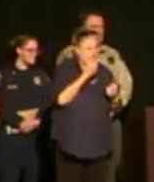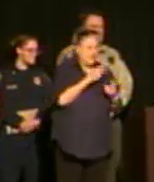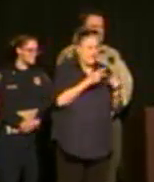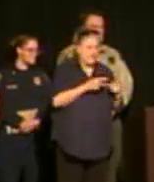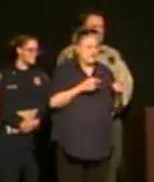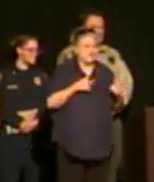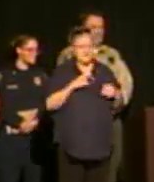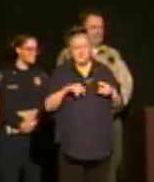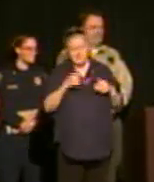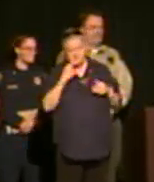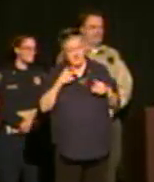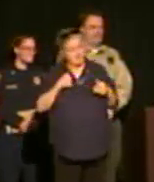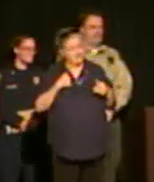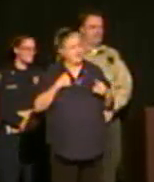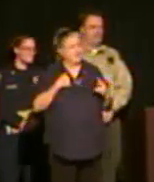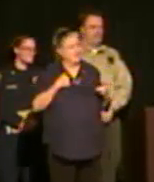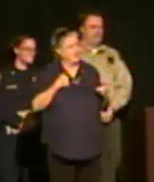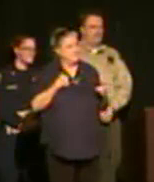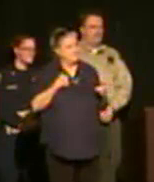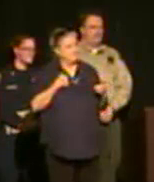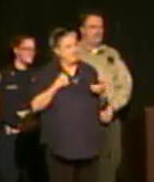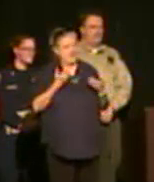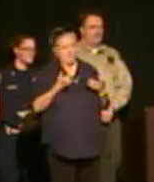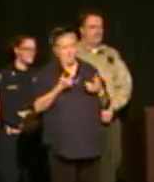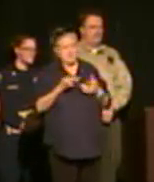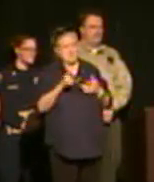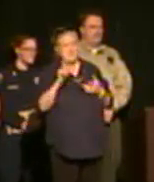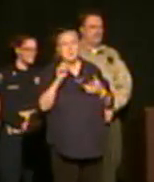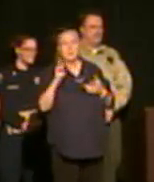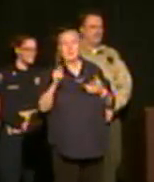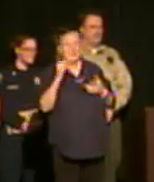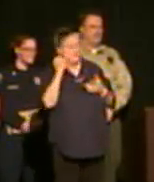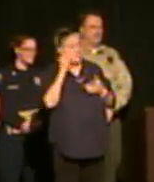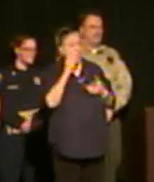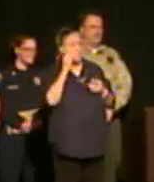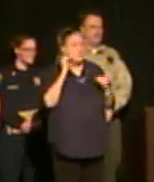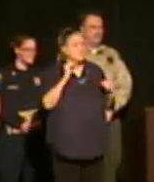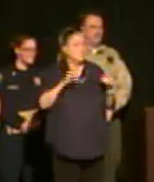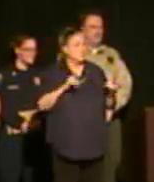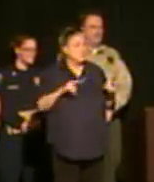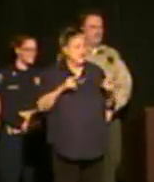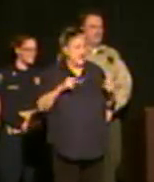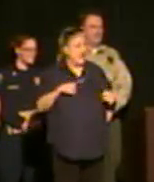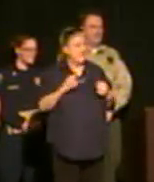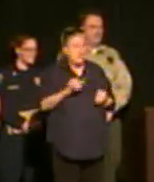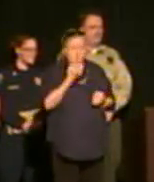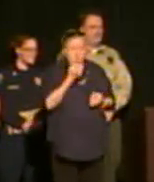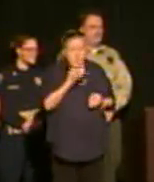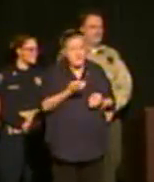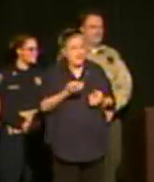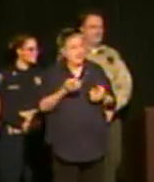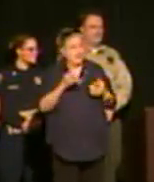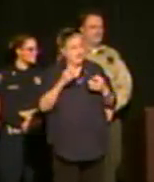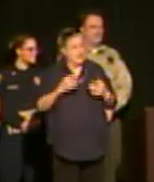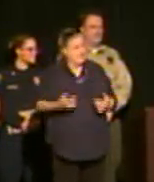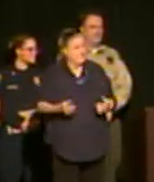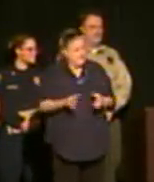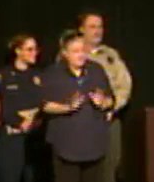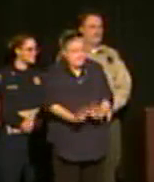me? Leaves were blowing. If it's a homeless person having a warming fire,